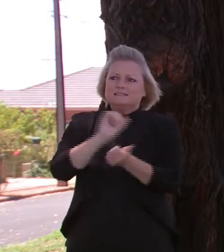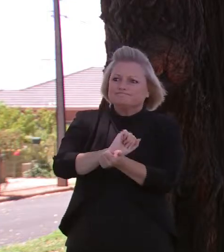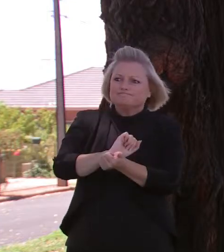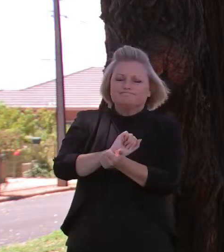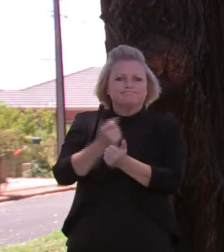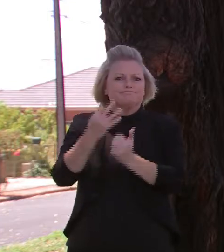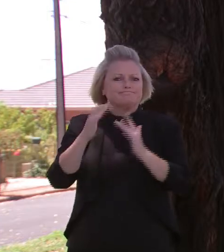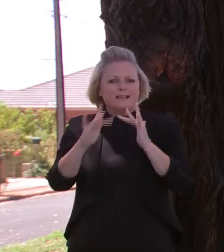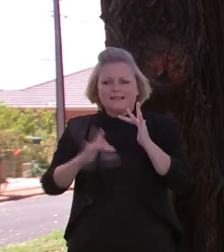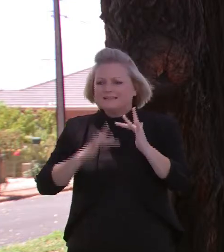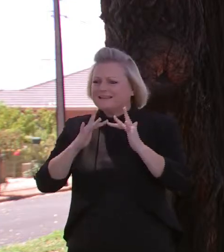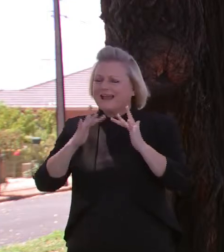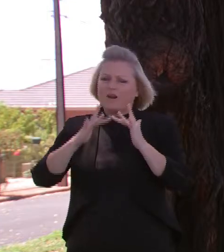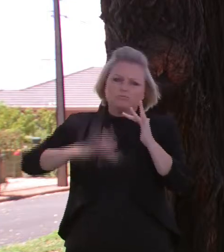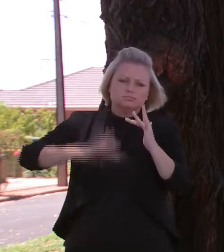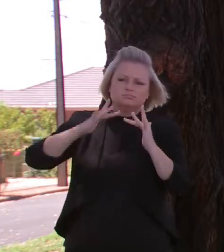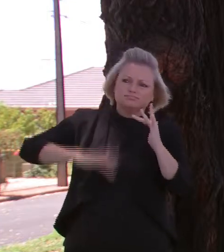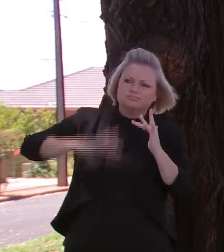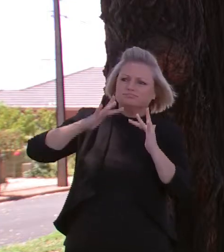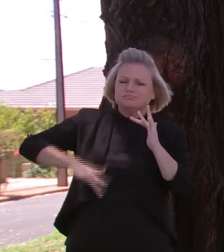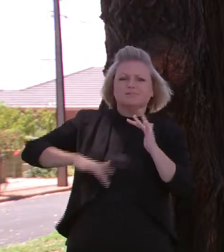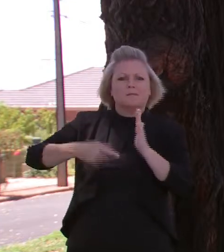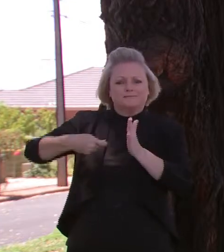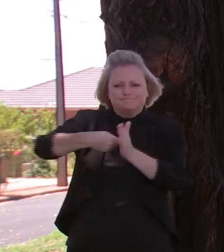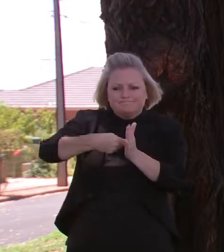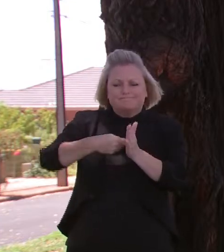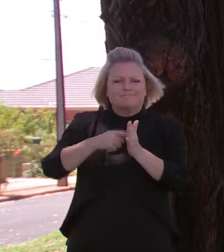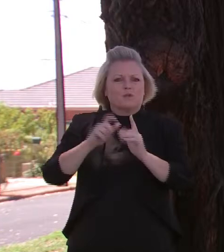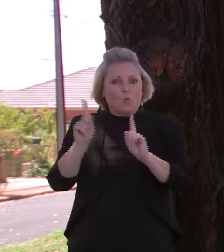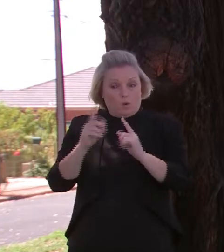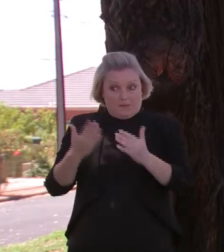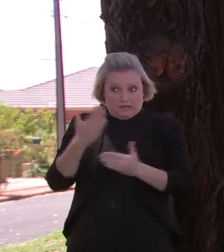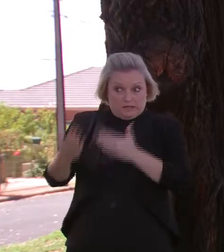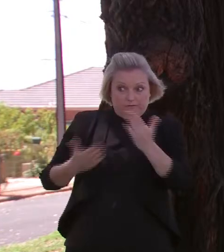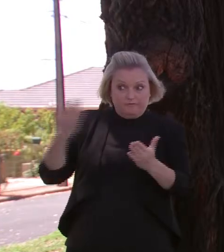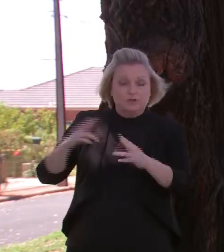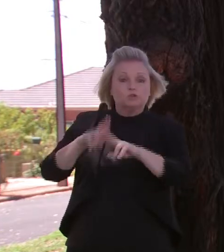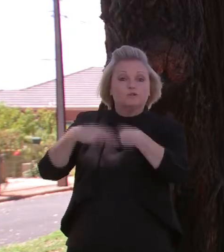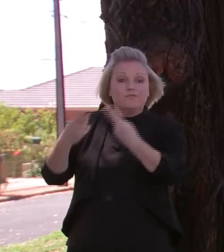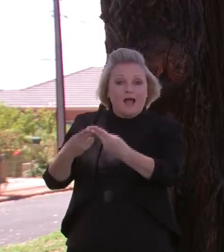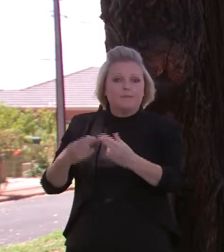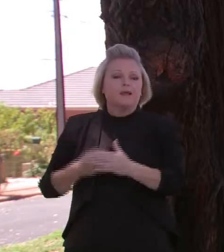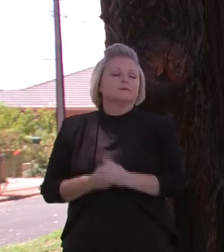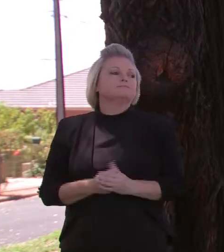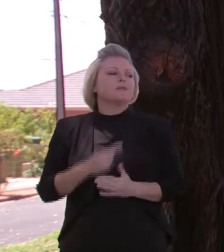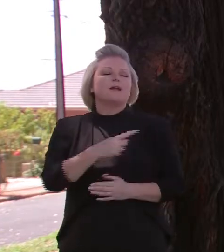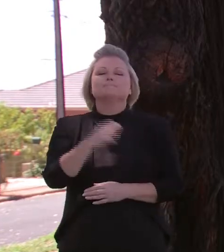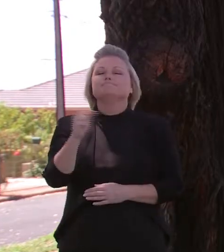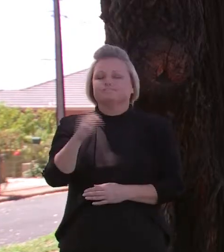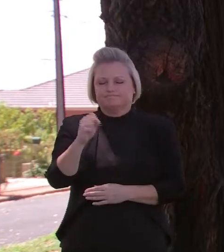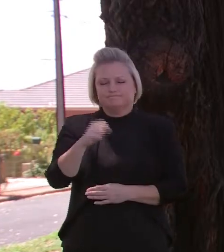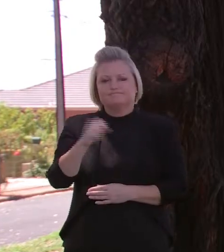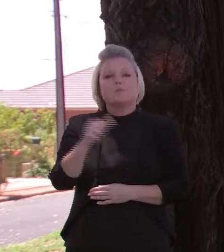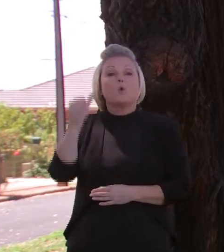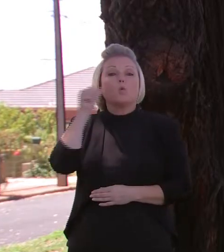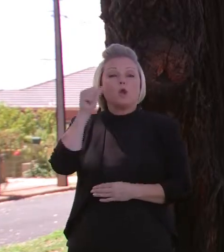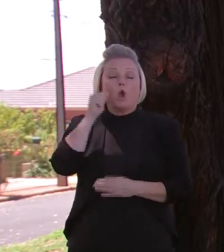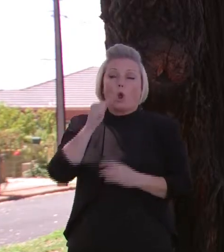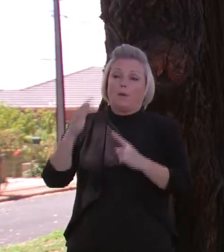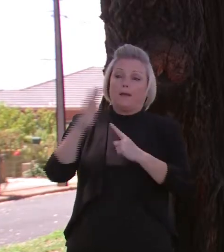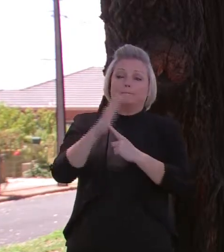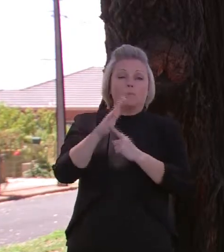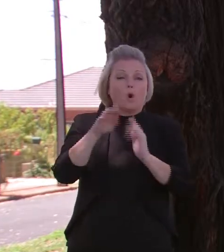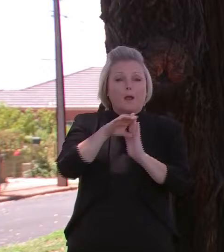been provided to the families already? Or they... Yeah, absolutely, and indeed we know that devices are a critical tool for learning in the 21st